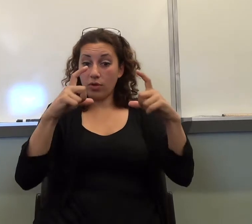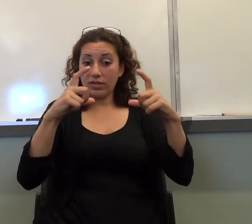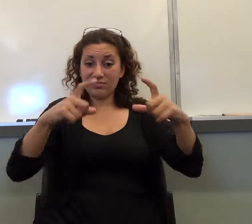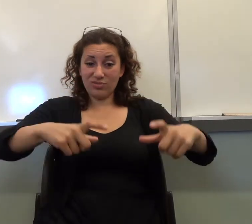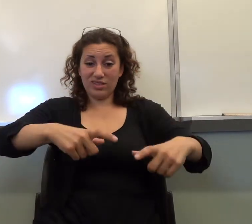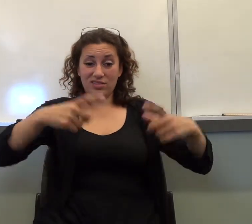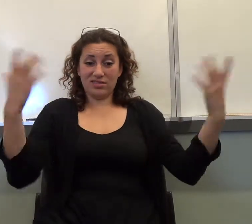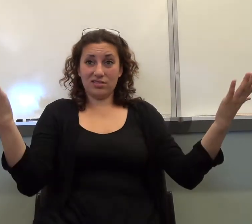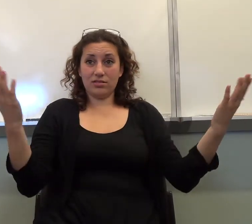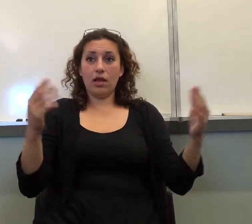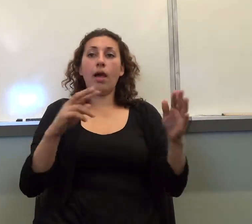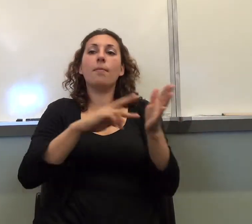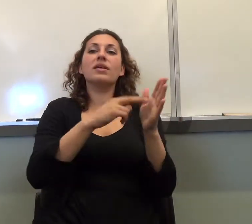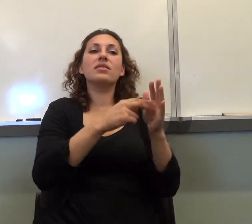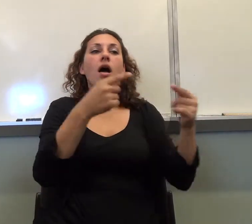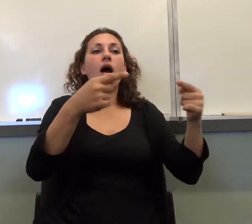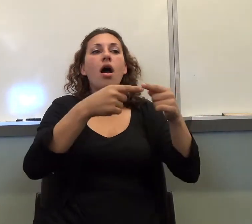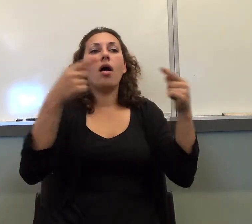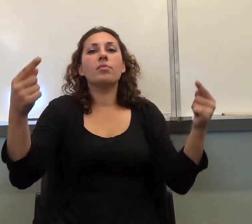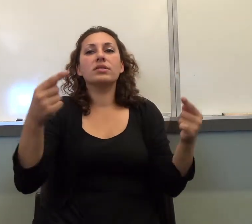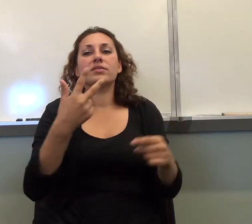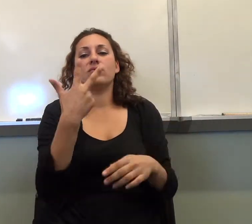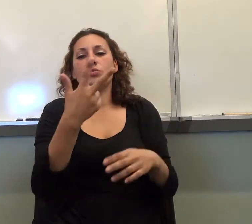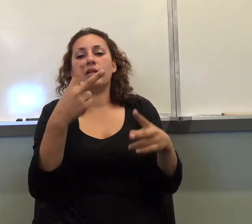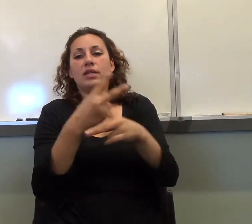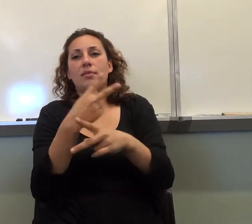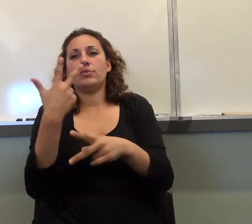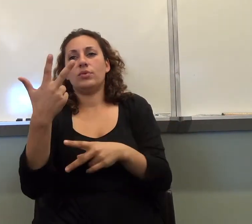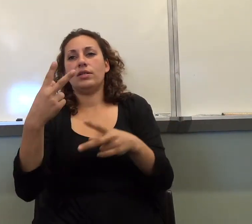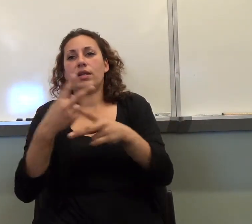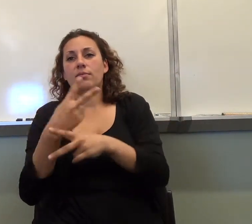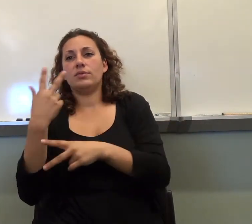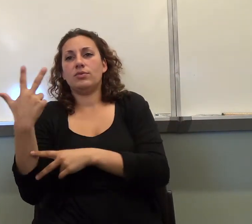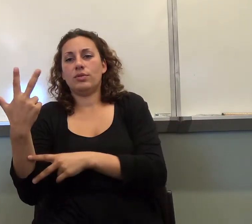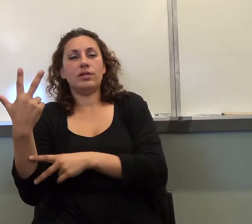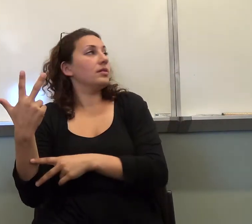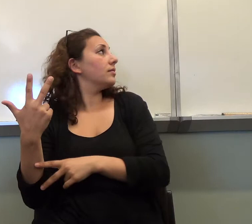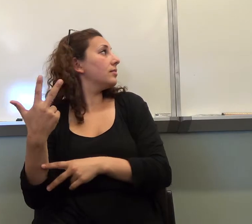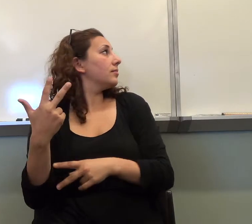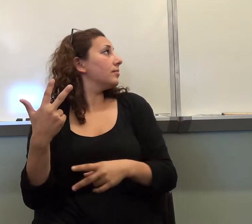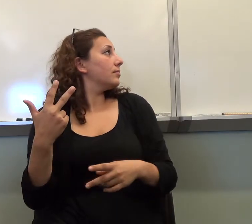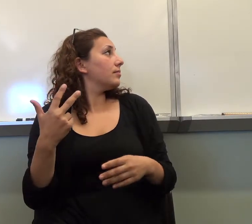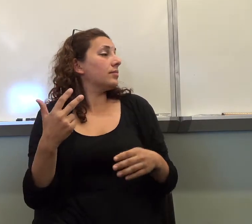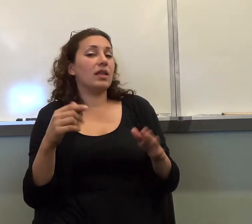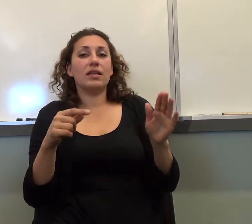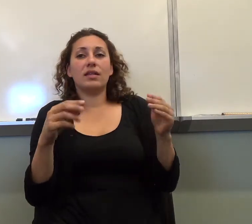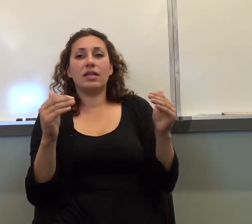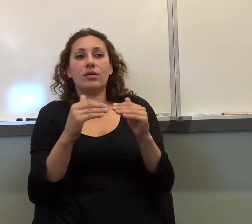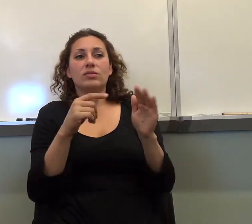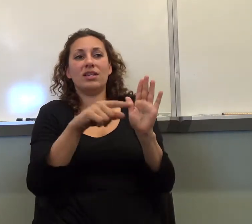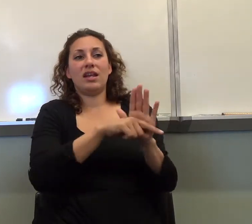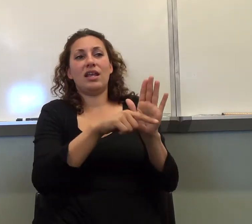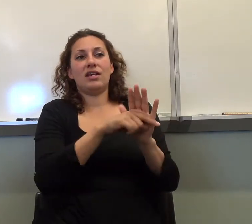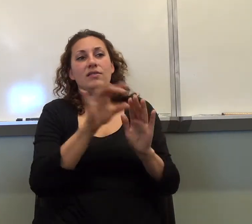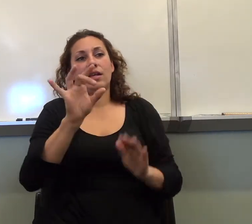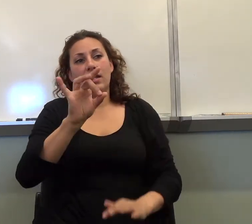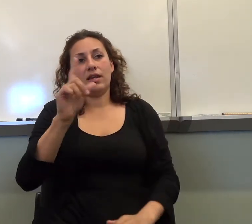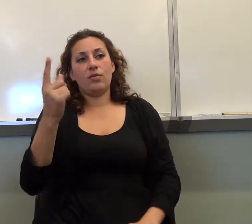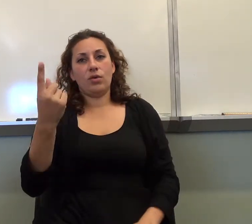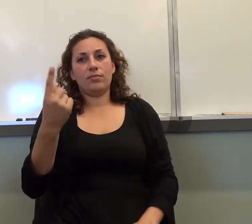opposite of 3 times 3 times 3 times 3, which is a -81. It's a different